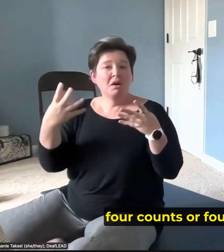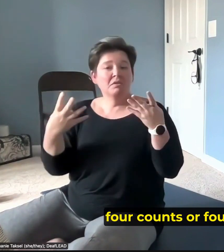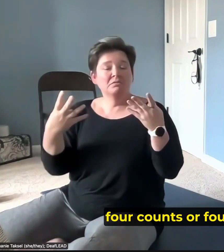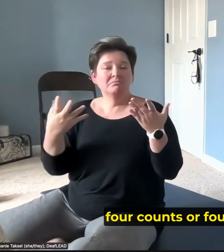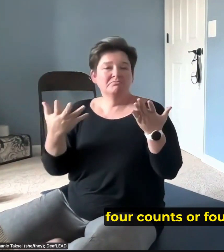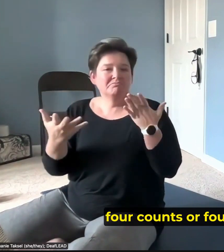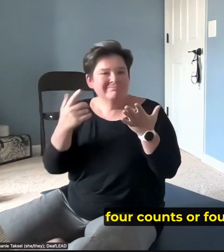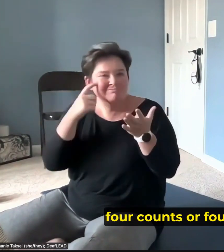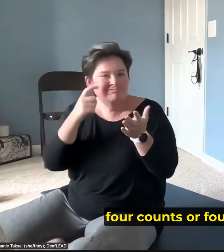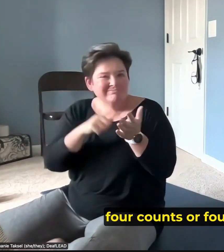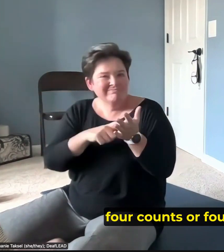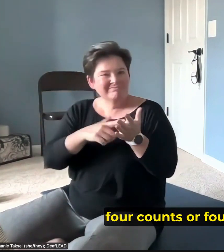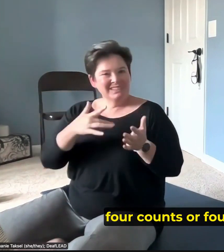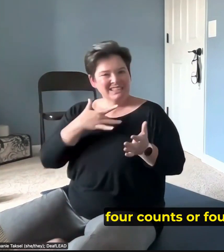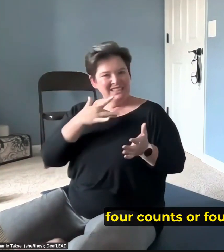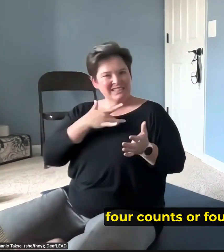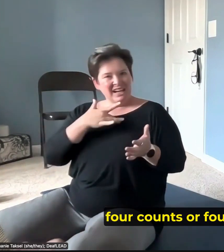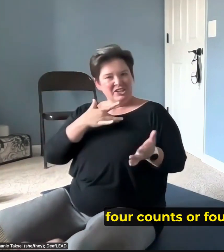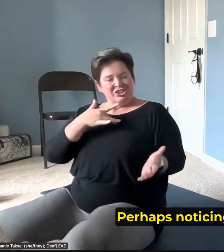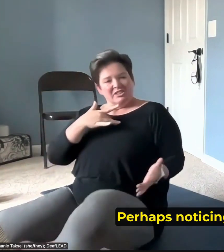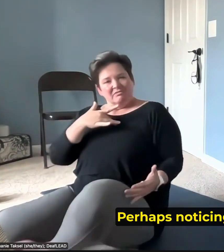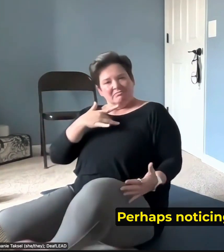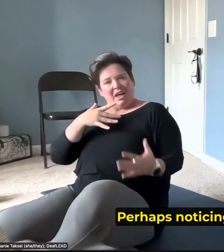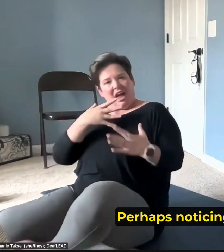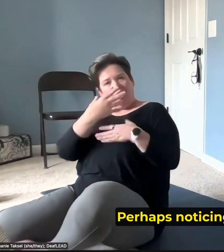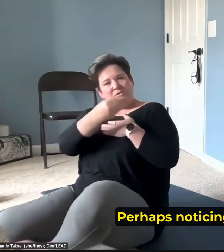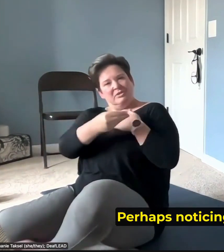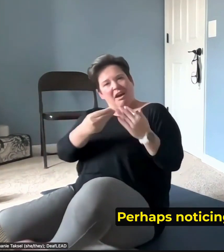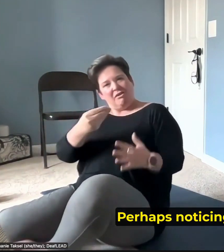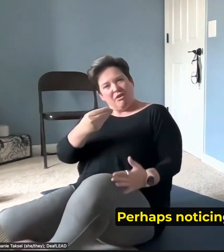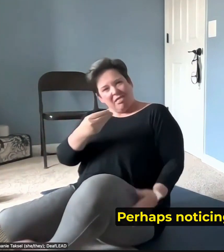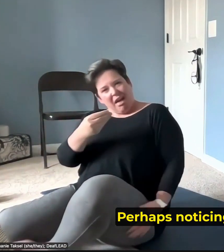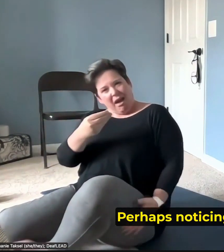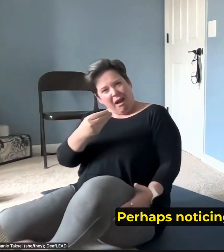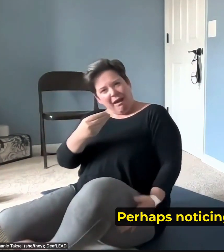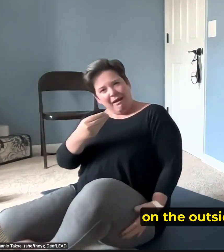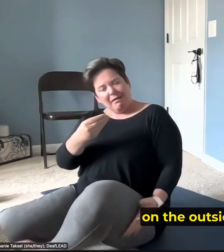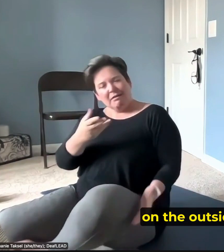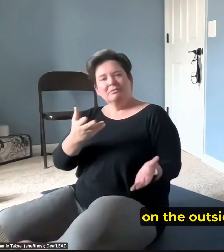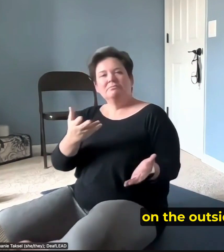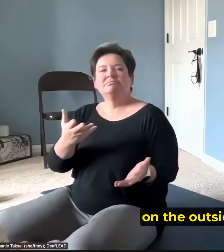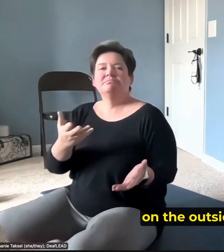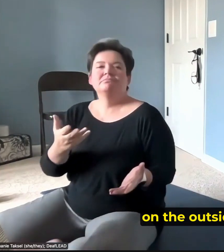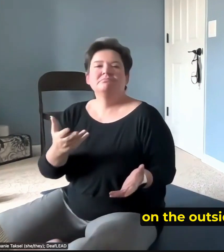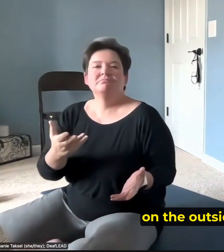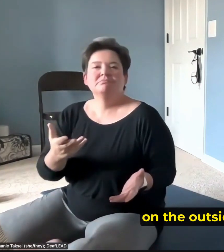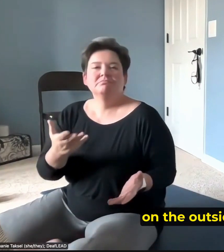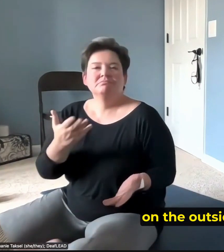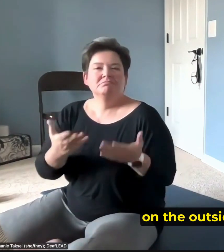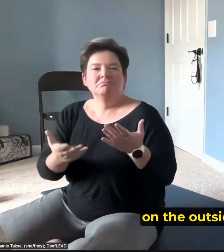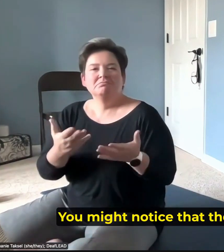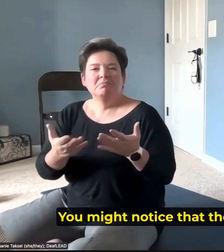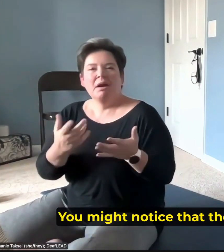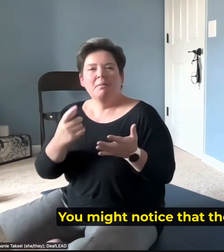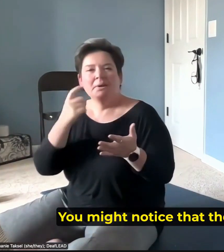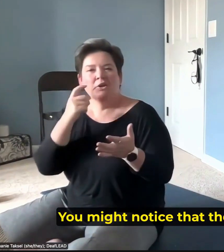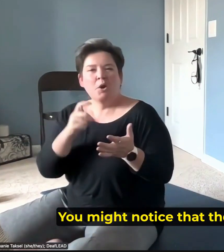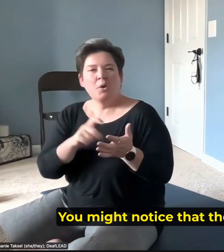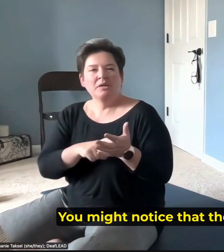4 counts or 4 breaths per side. Perhaps noticing any sensations on the outside of the leg. You might notice if there